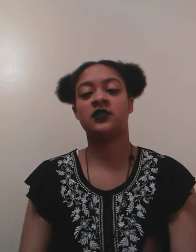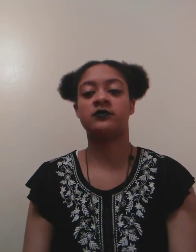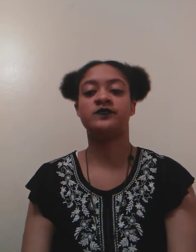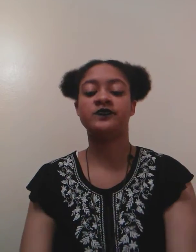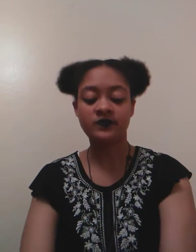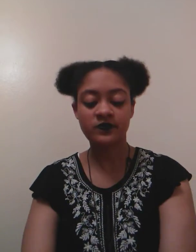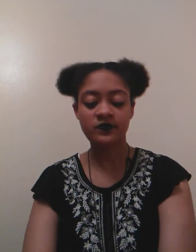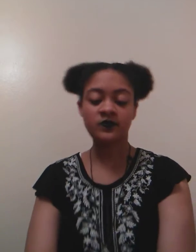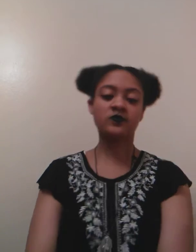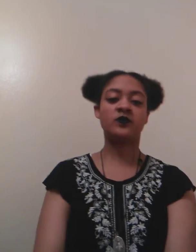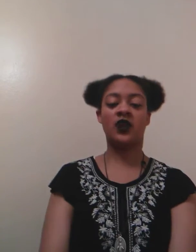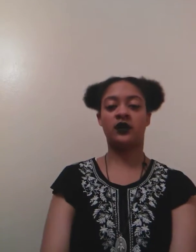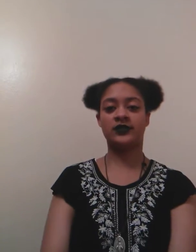So,